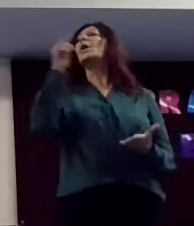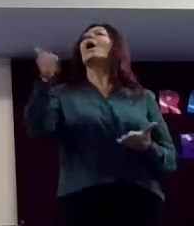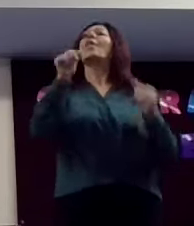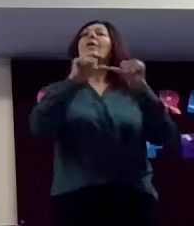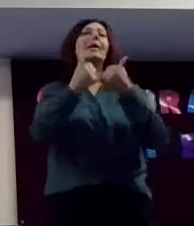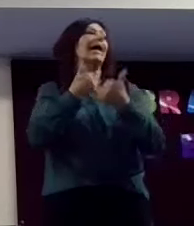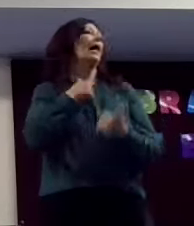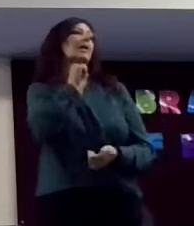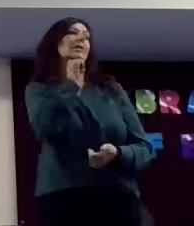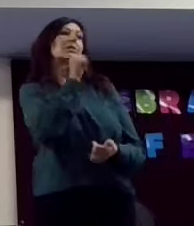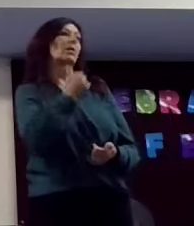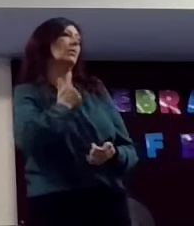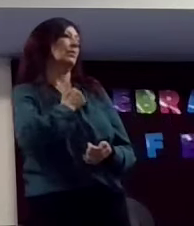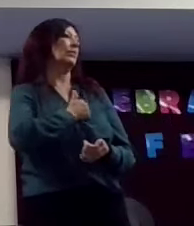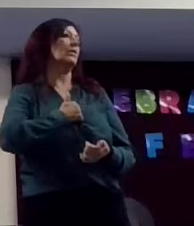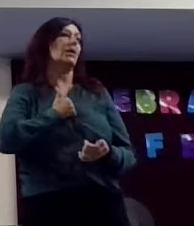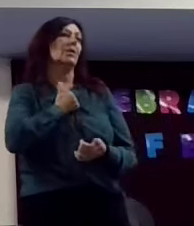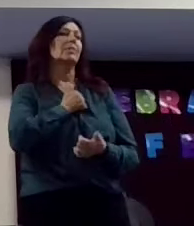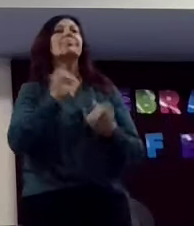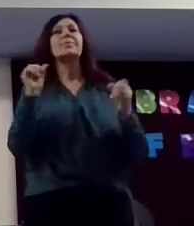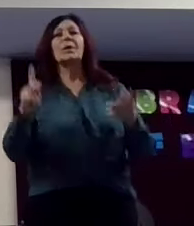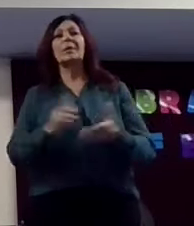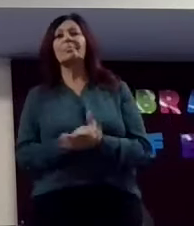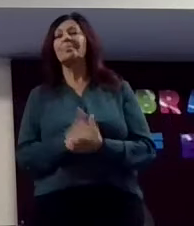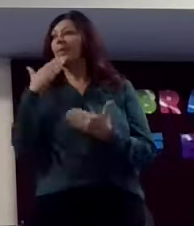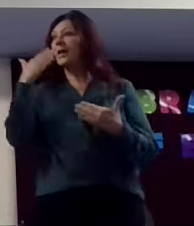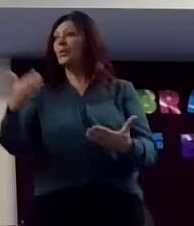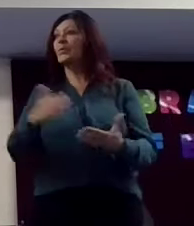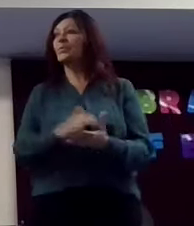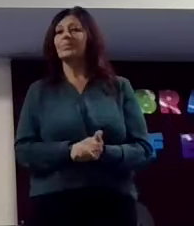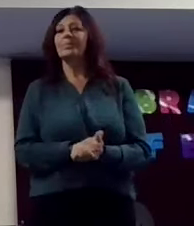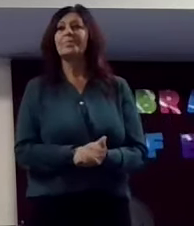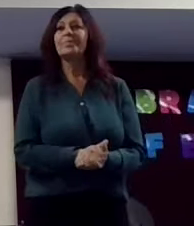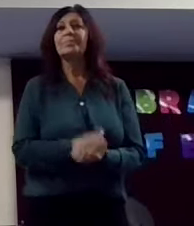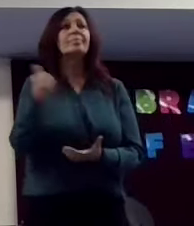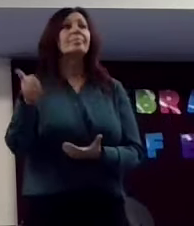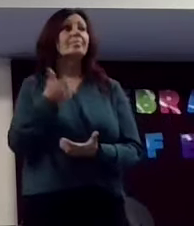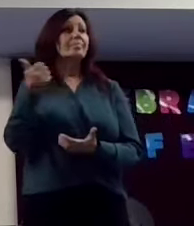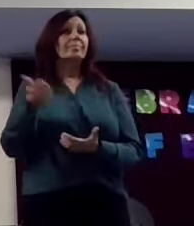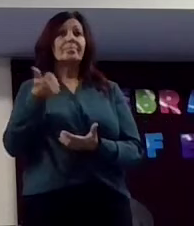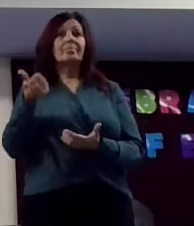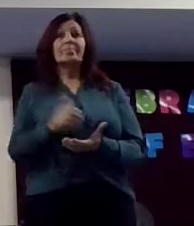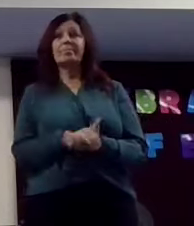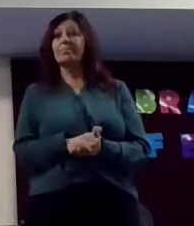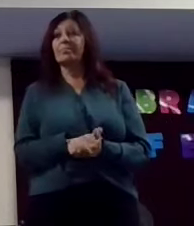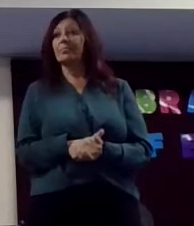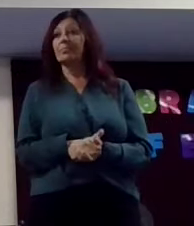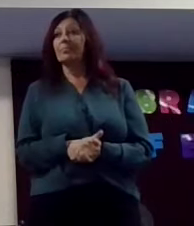agency? I do not. I'm sorry. Okay. Thanks. You sure? Anyone else?